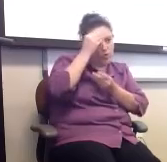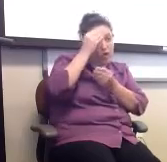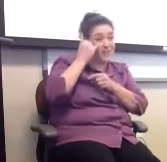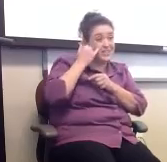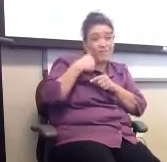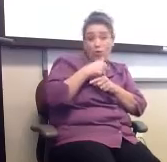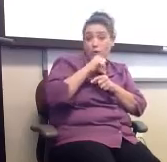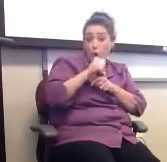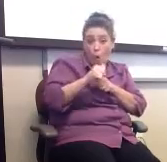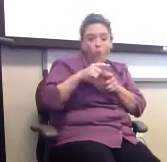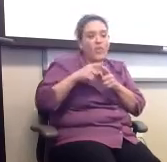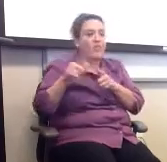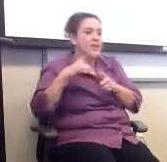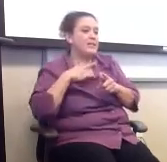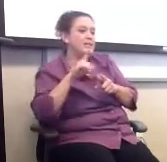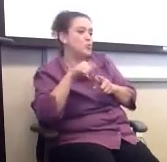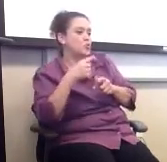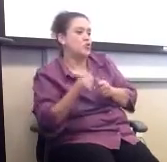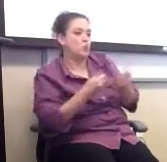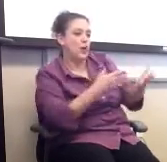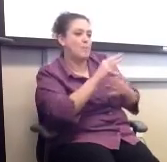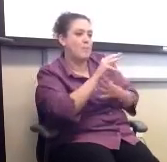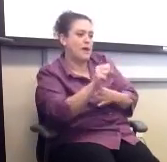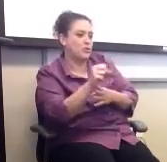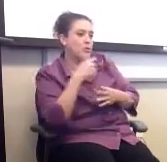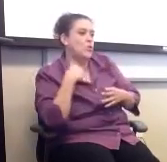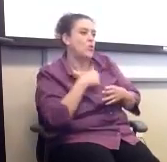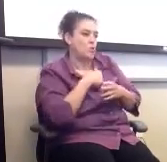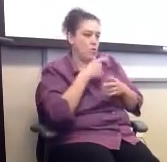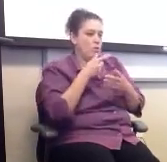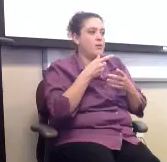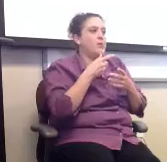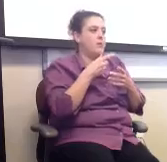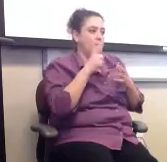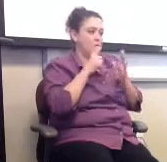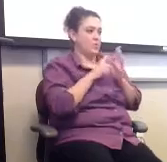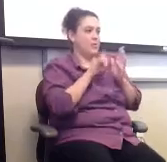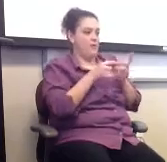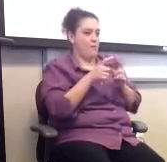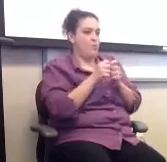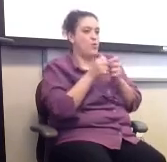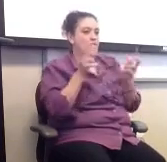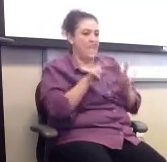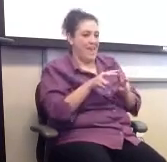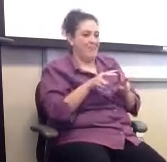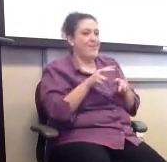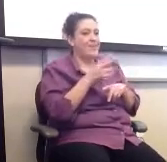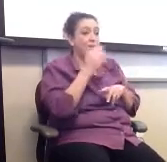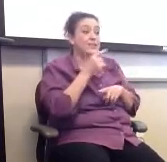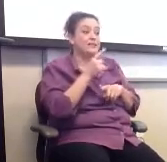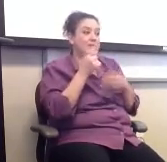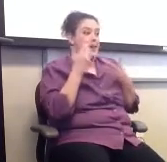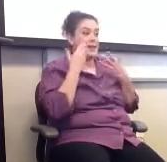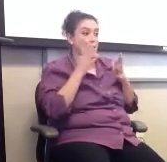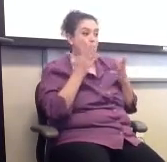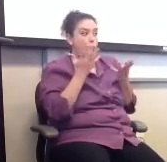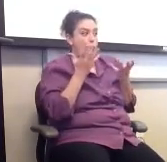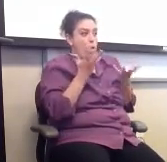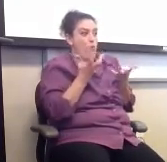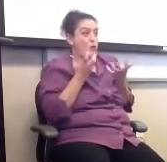having that particular issue with Valley, because Valley didn't know what we wanted, and so they were just giving the client, here's your menu, and